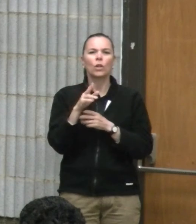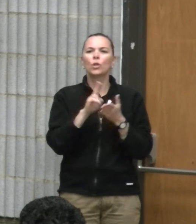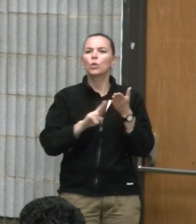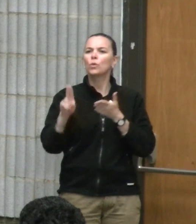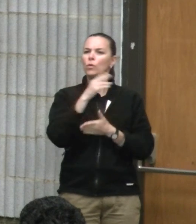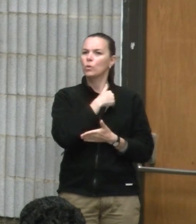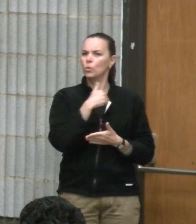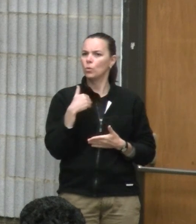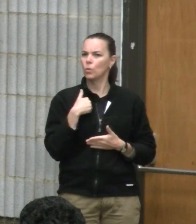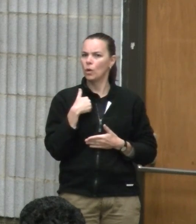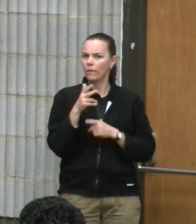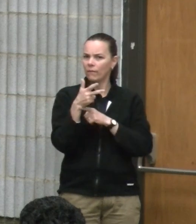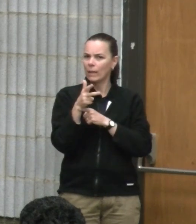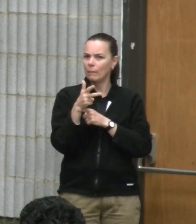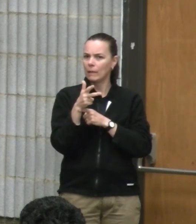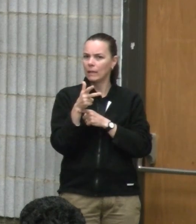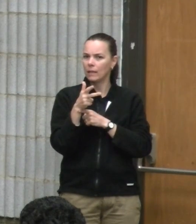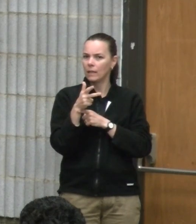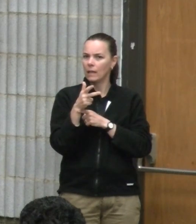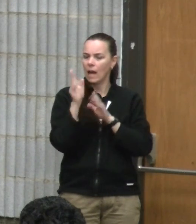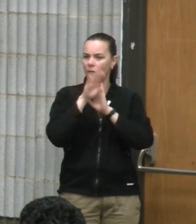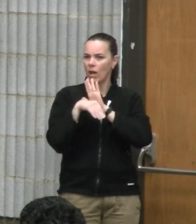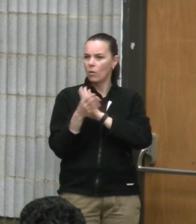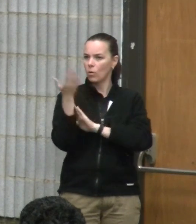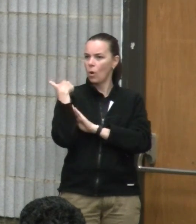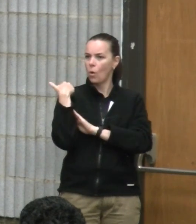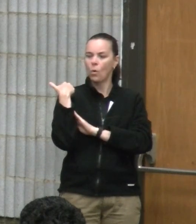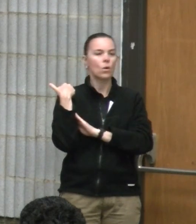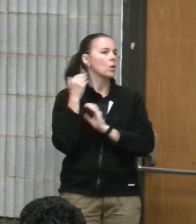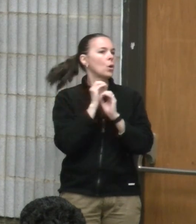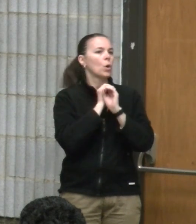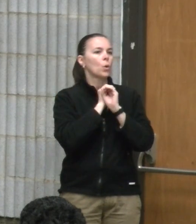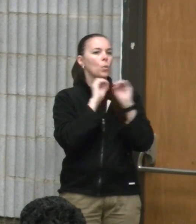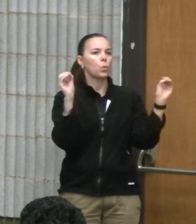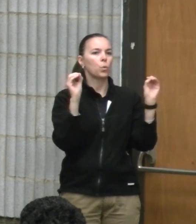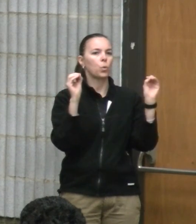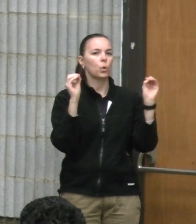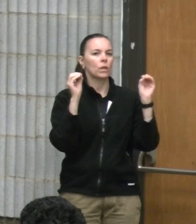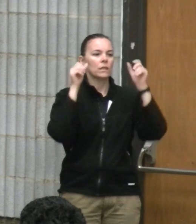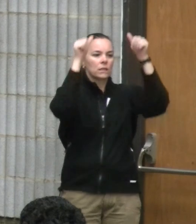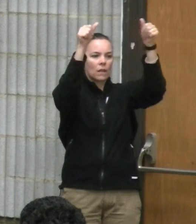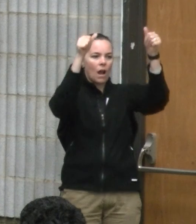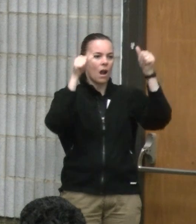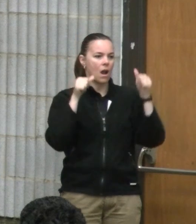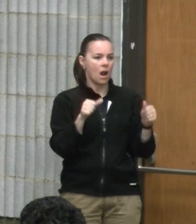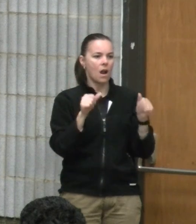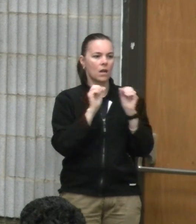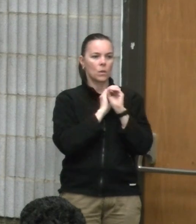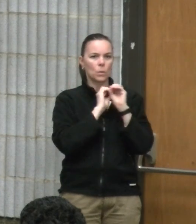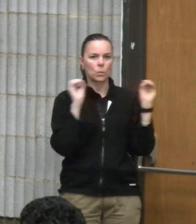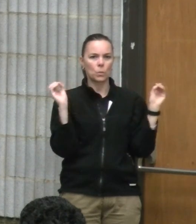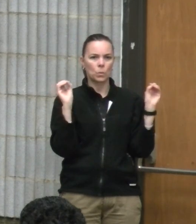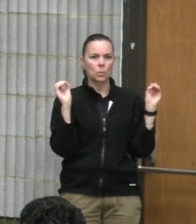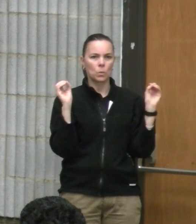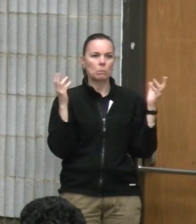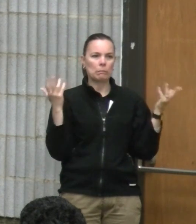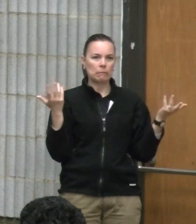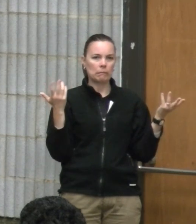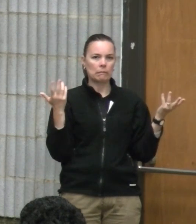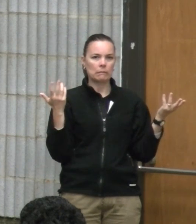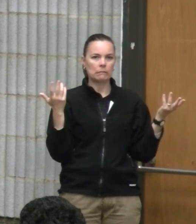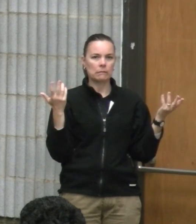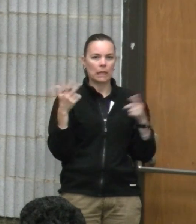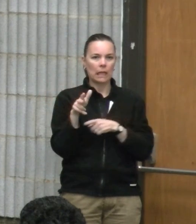T management about half an hour. They said you can't have any signs in the venue. So that's fun. So how filming is going to